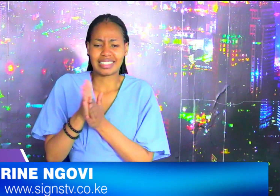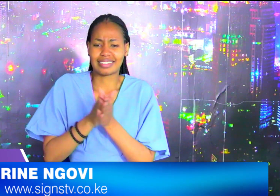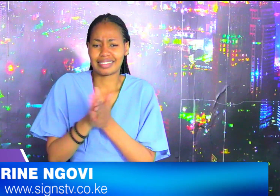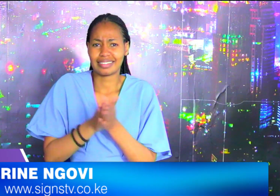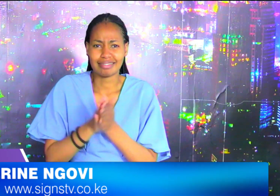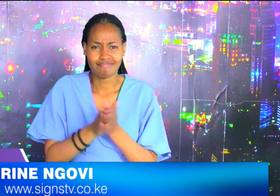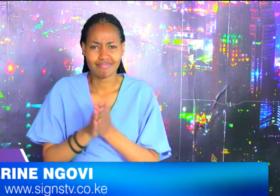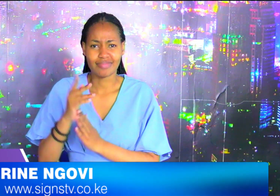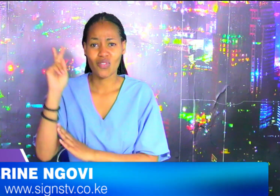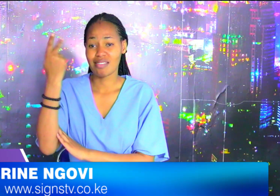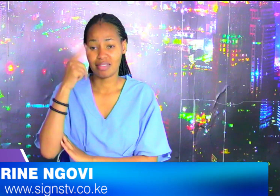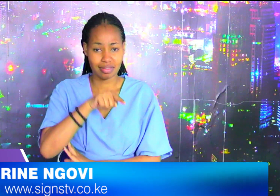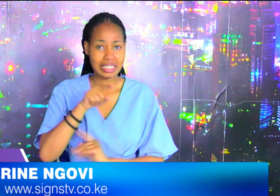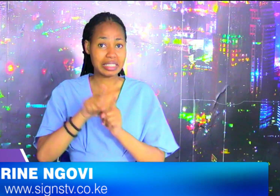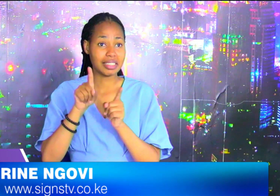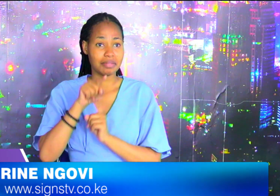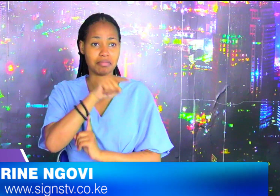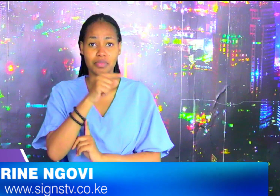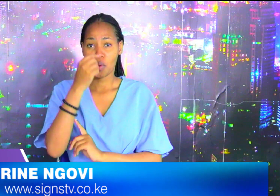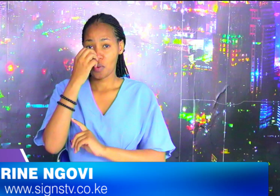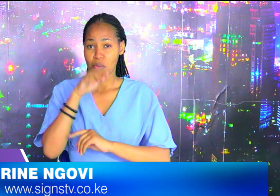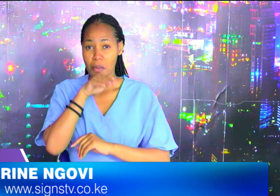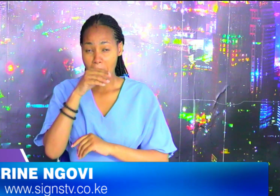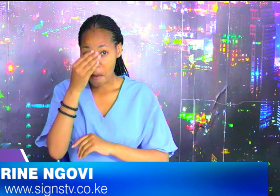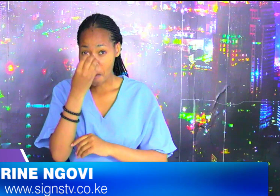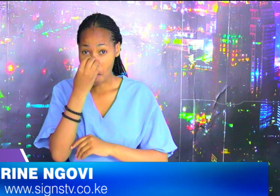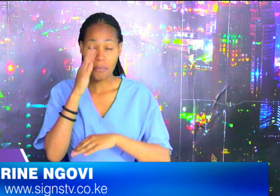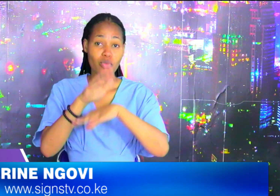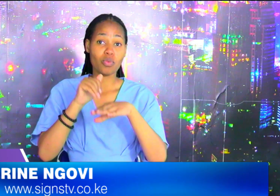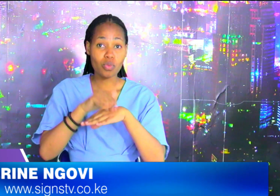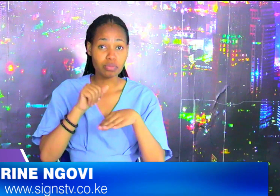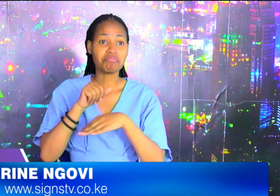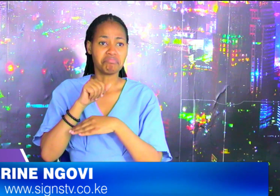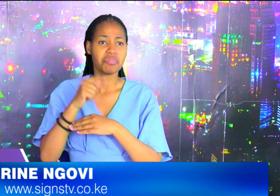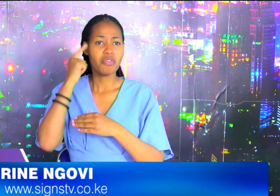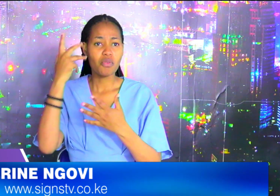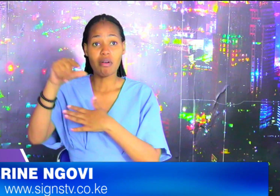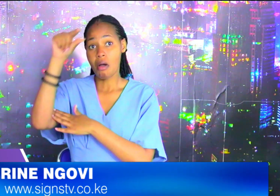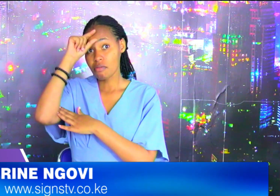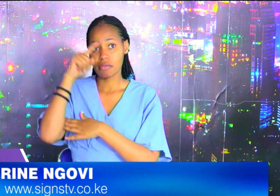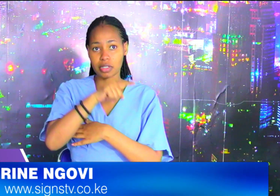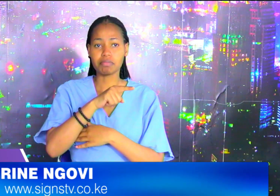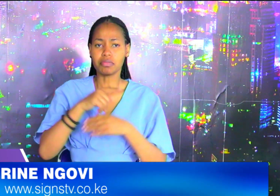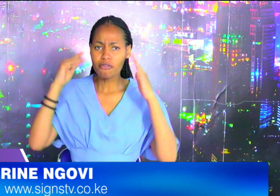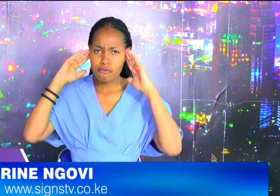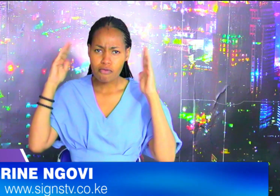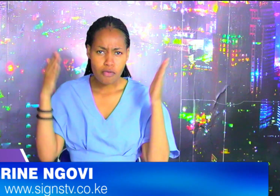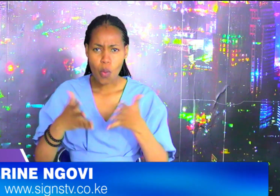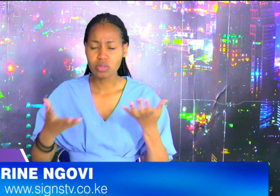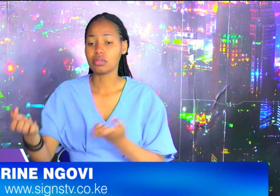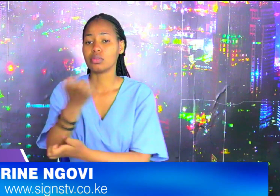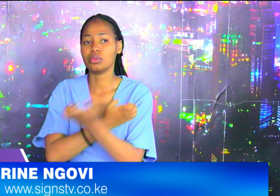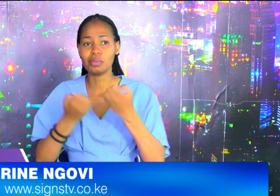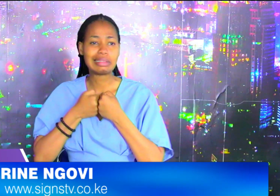best interest of Kenyans, and he called on the government to focus on addressing the